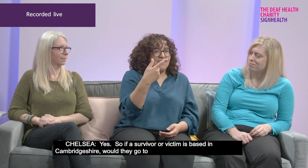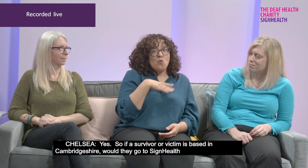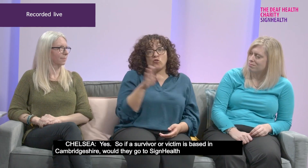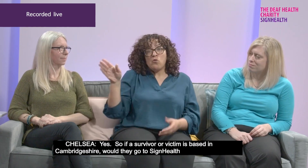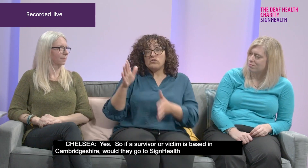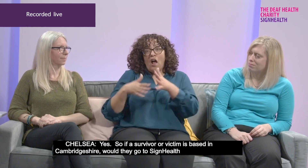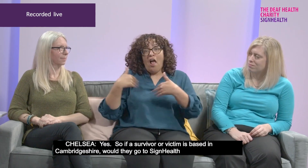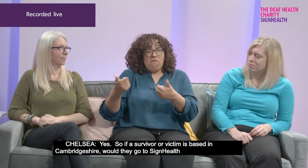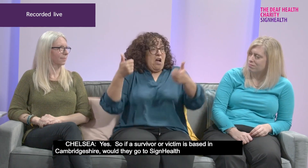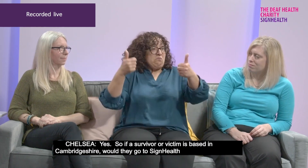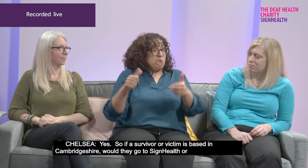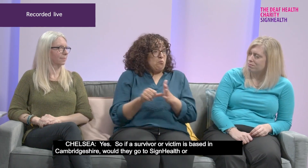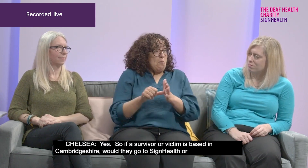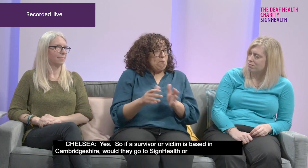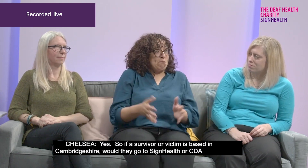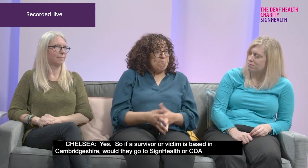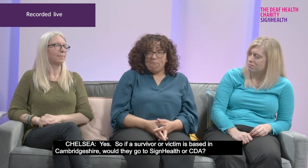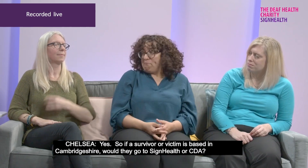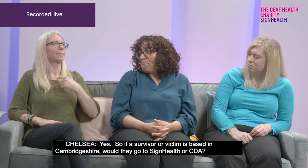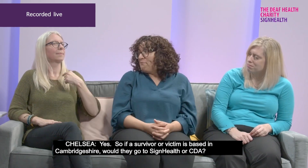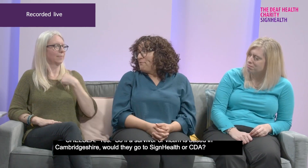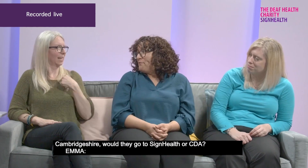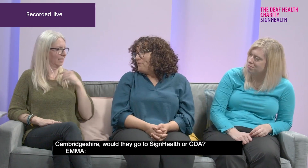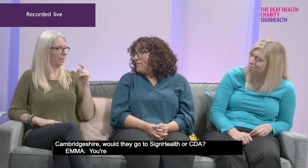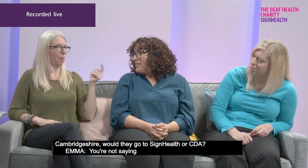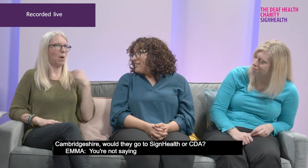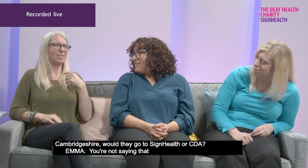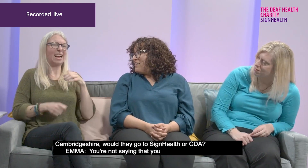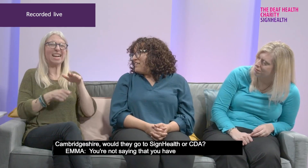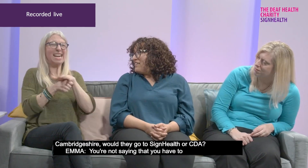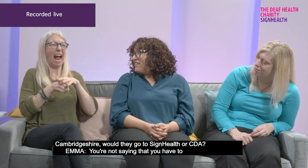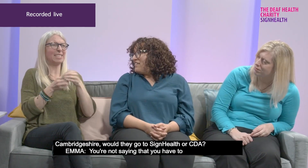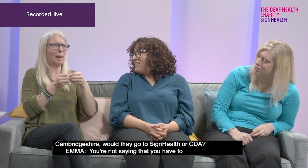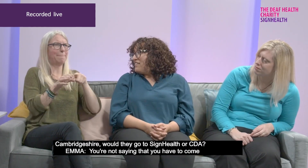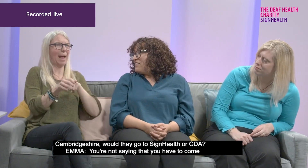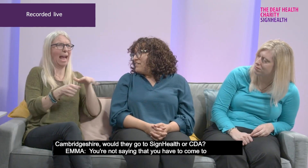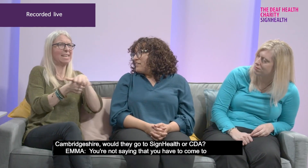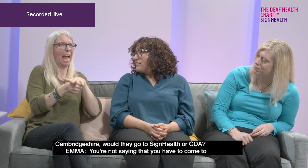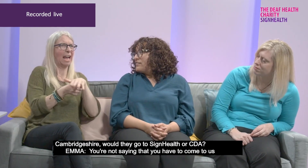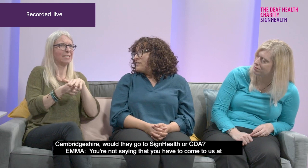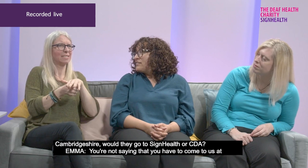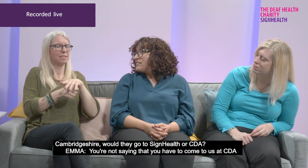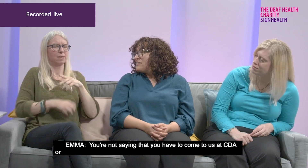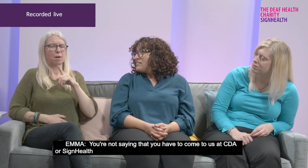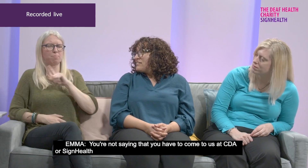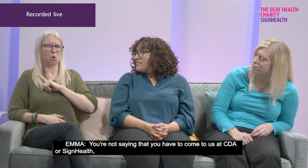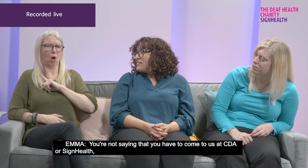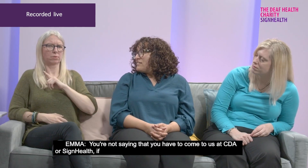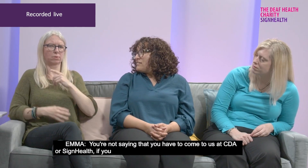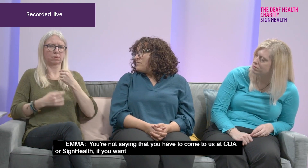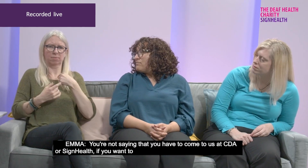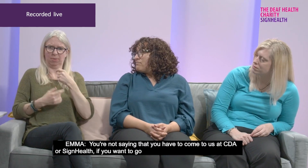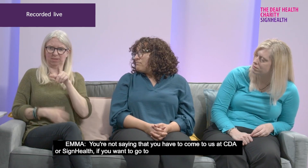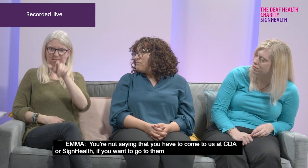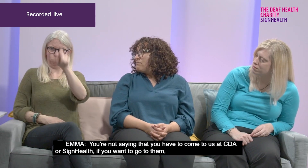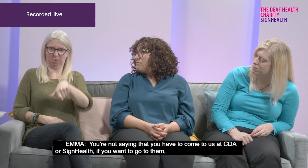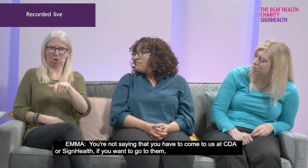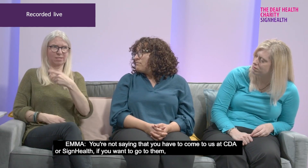really up to that person. It's up to you. You can choose. We're not saying you have to come to us at CDA or you have to go to SignHealth. If you want to go to